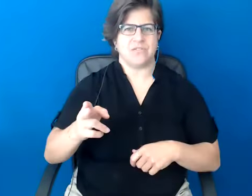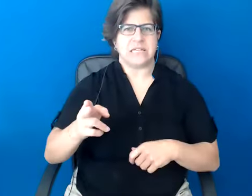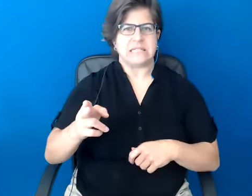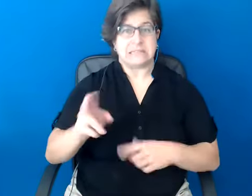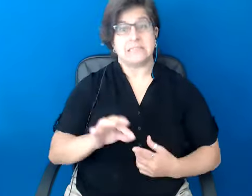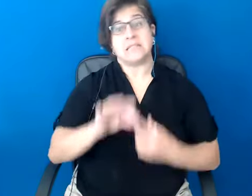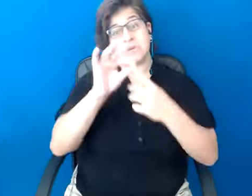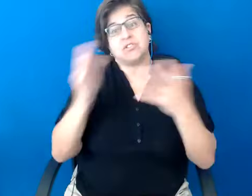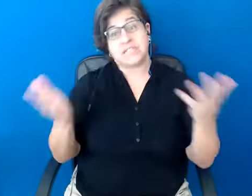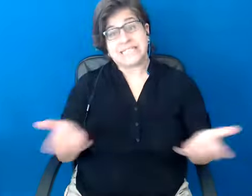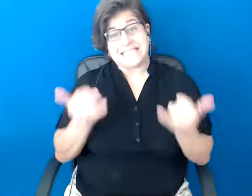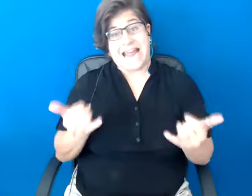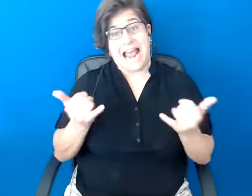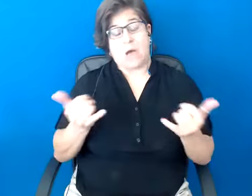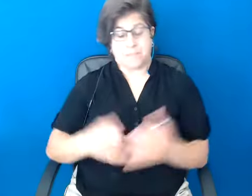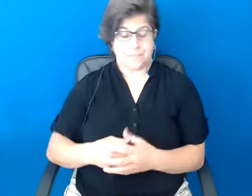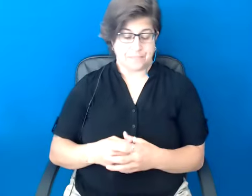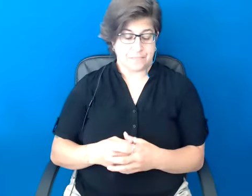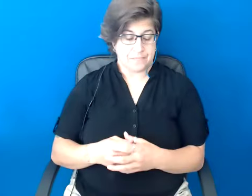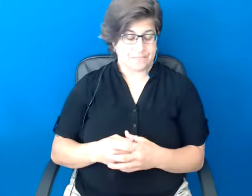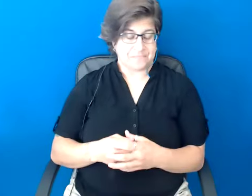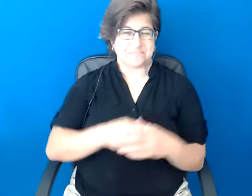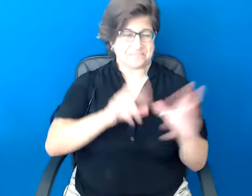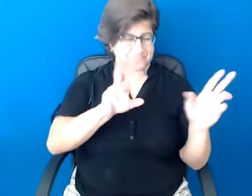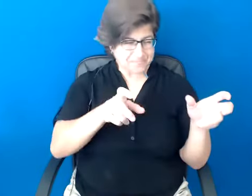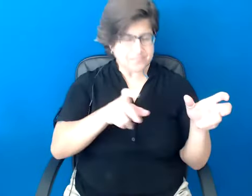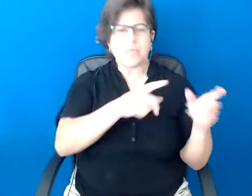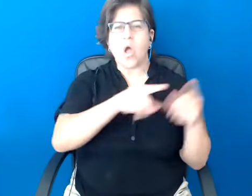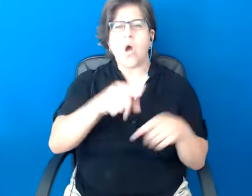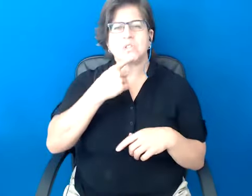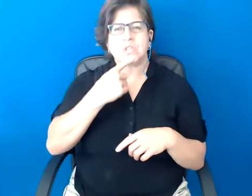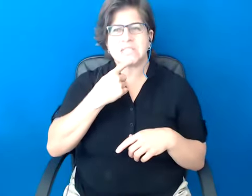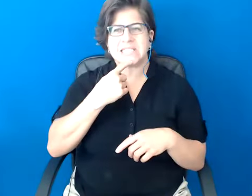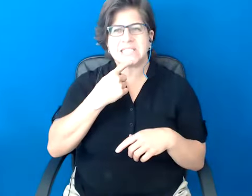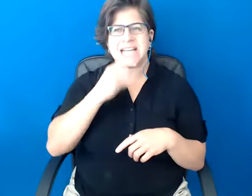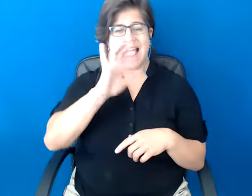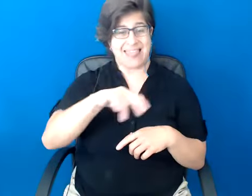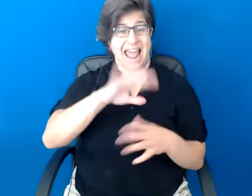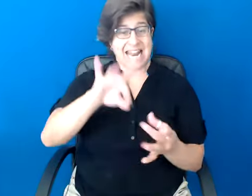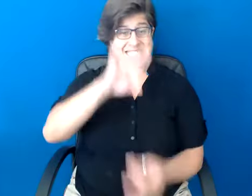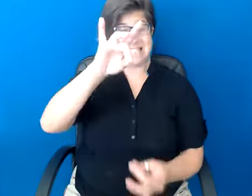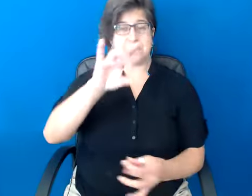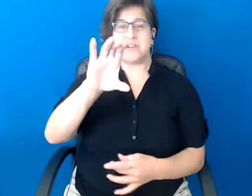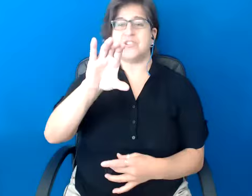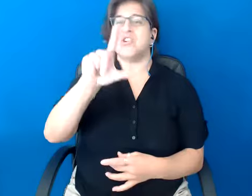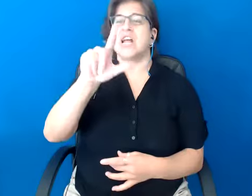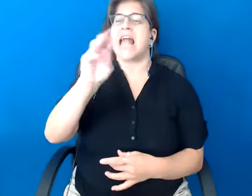And you could apply that at any time in history, particularly now. But it also says